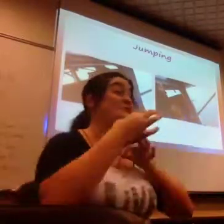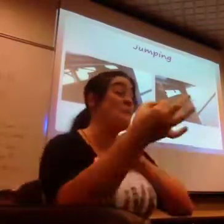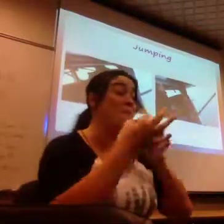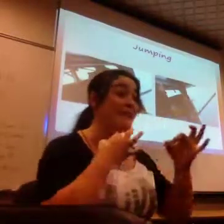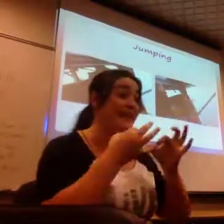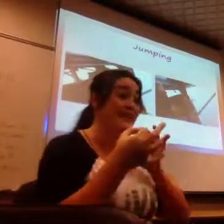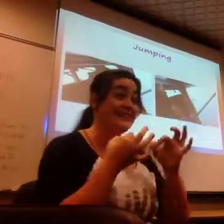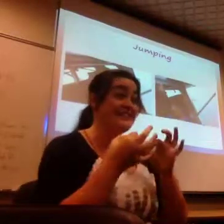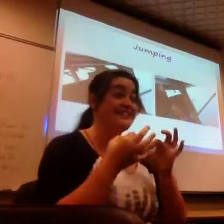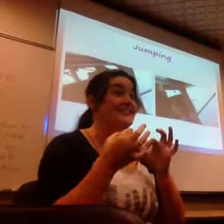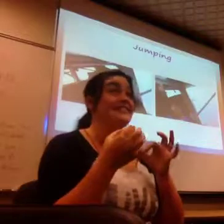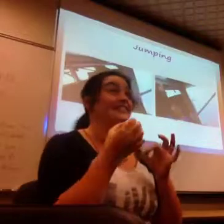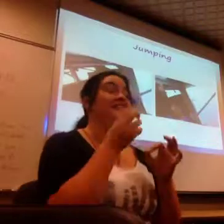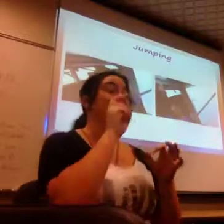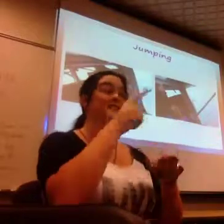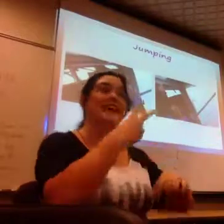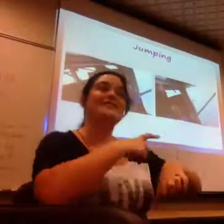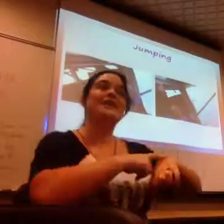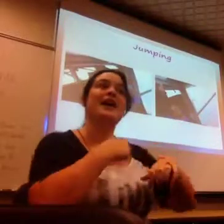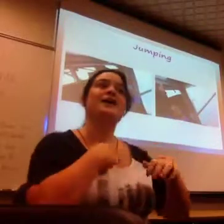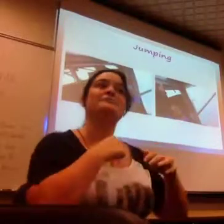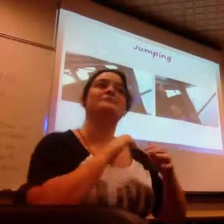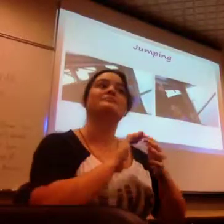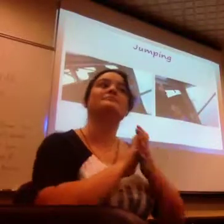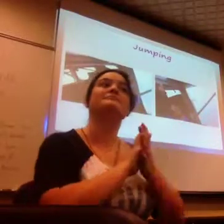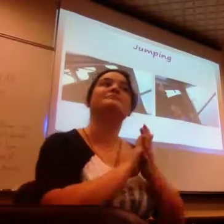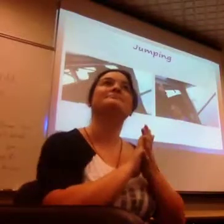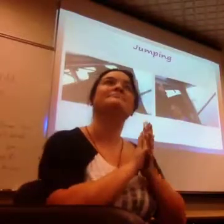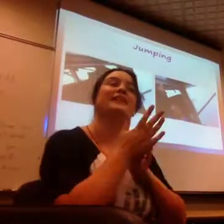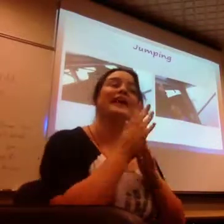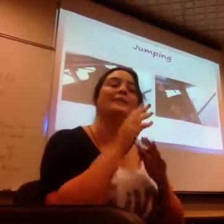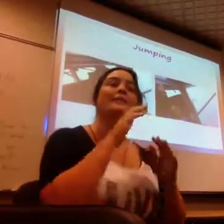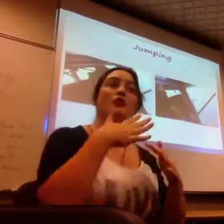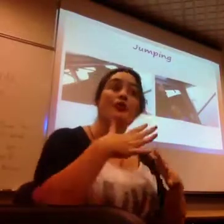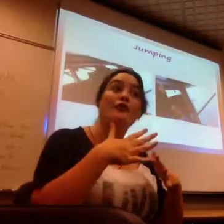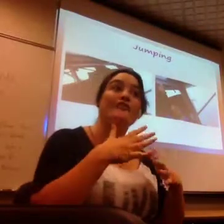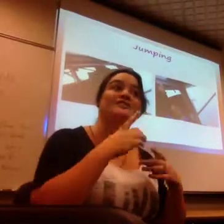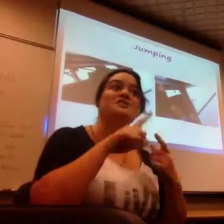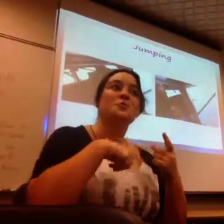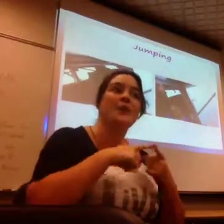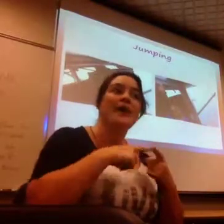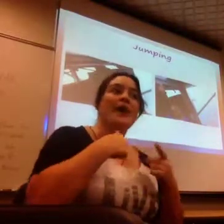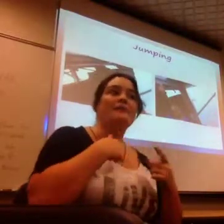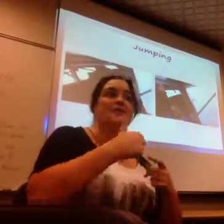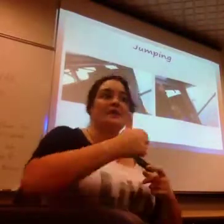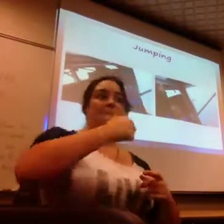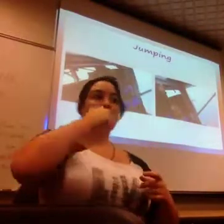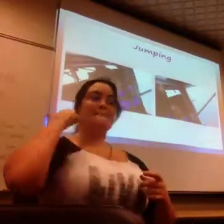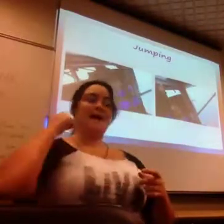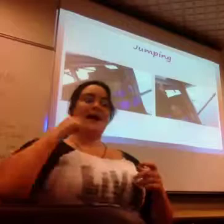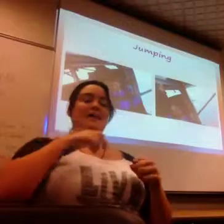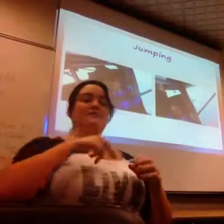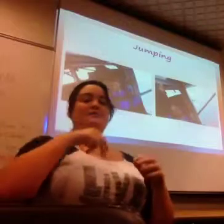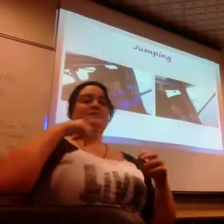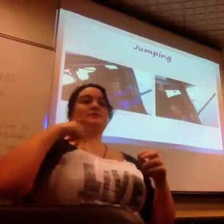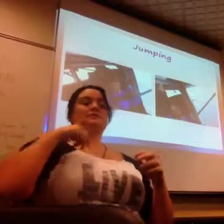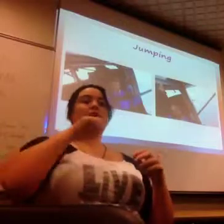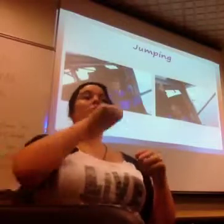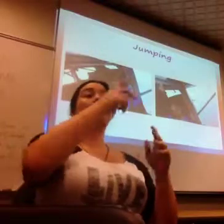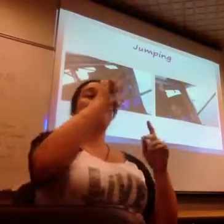the second time I did get nervous was I was more so in the back, and so the other guy went first.